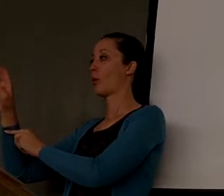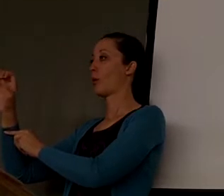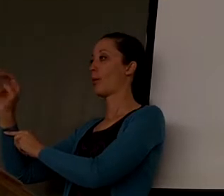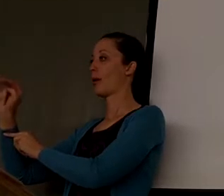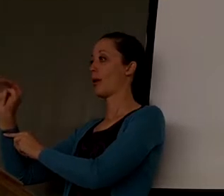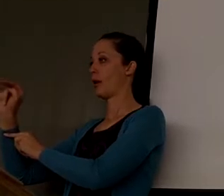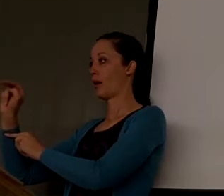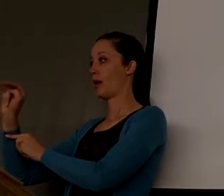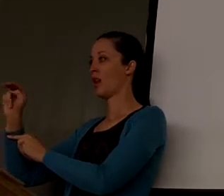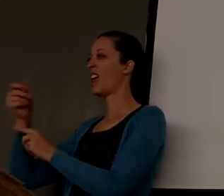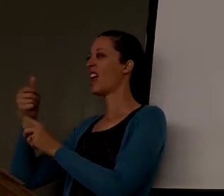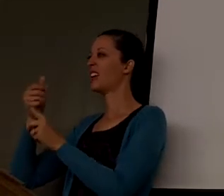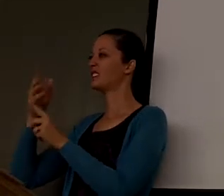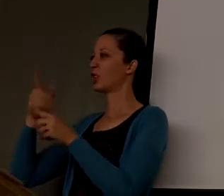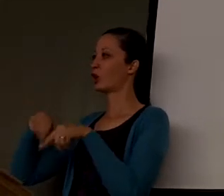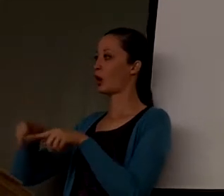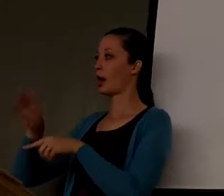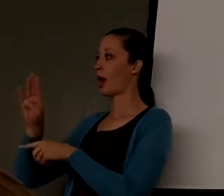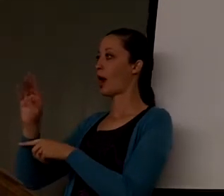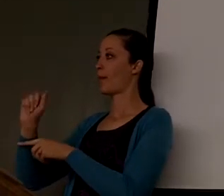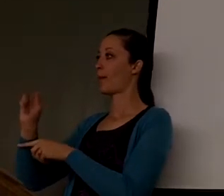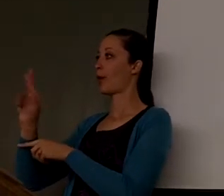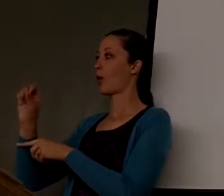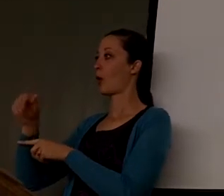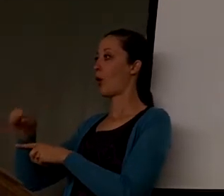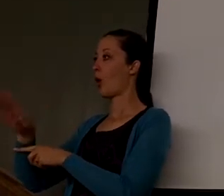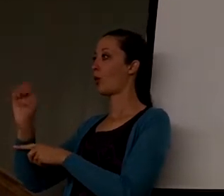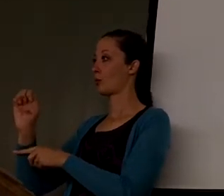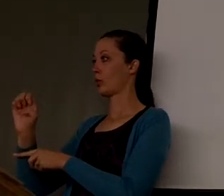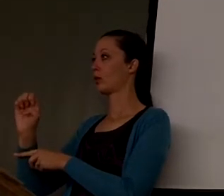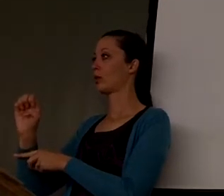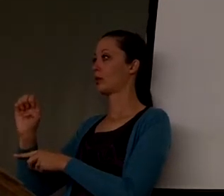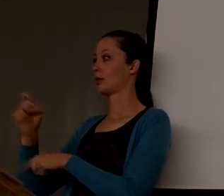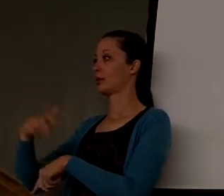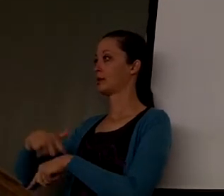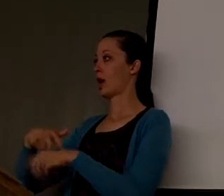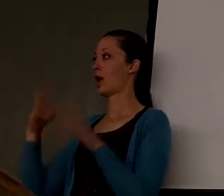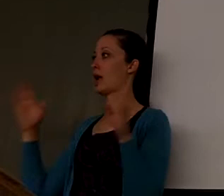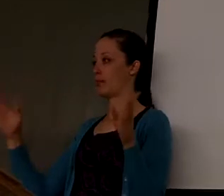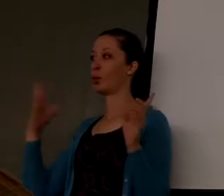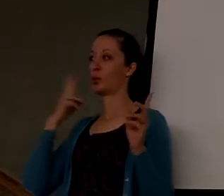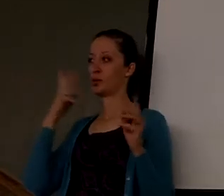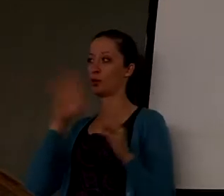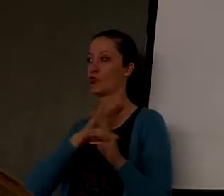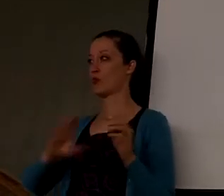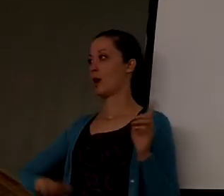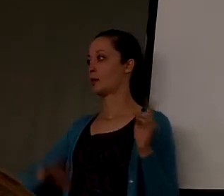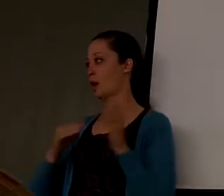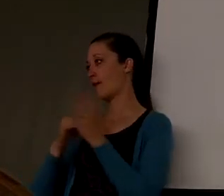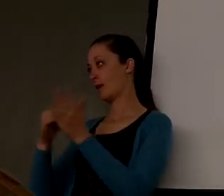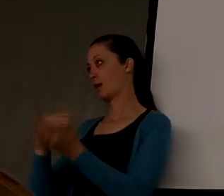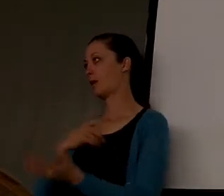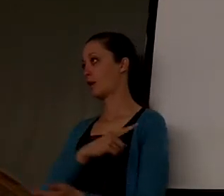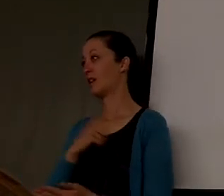is a Baroque style painting, and about 15 feet tall.